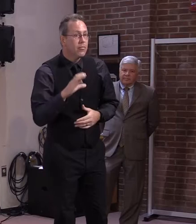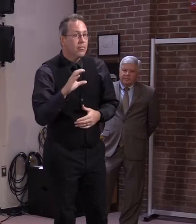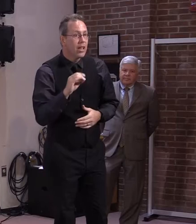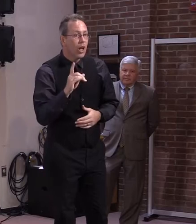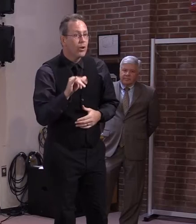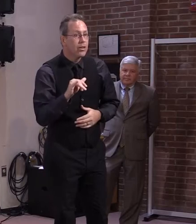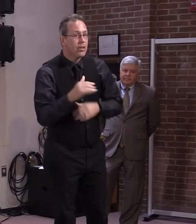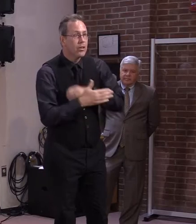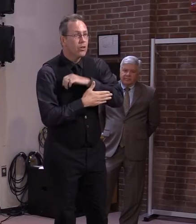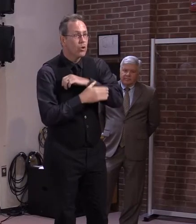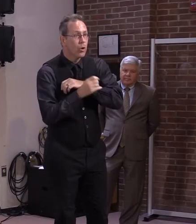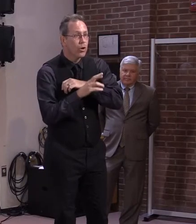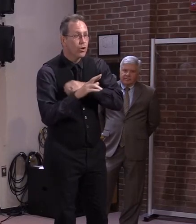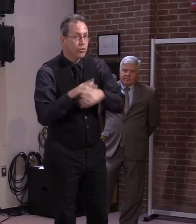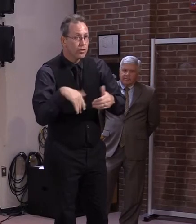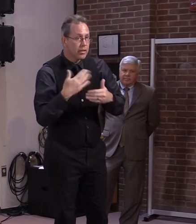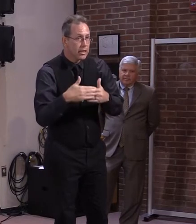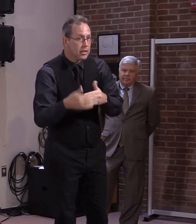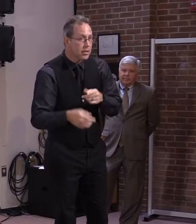Greg, the County Courier.